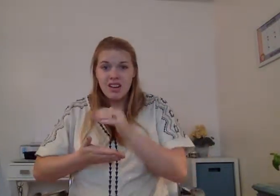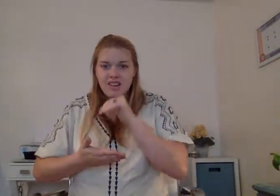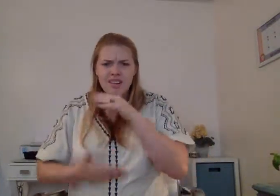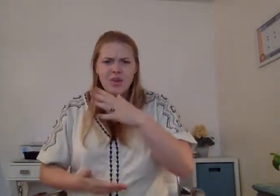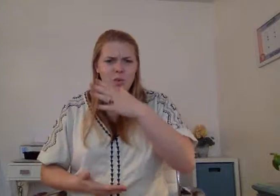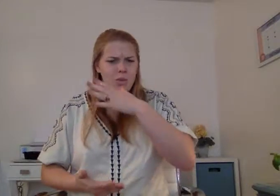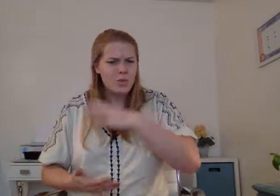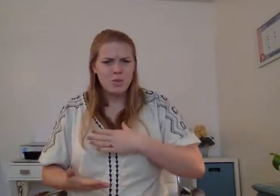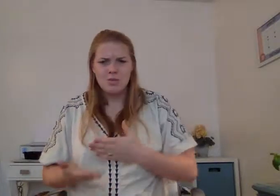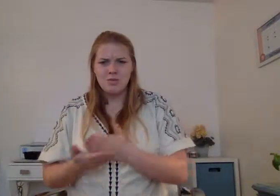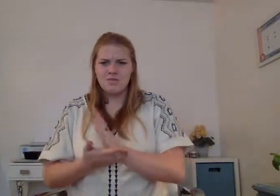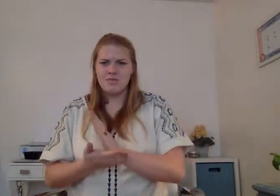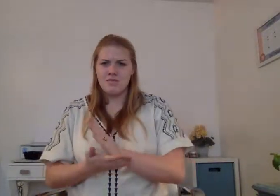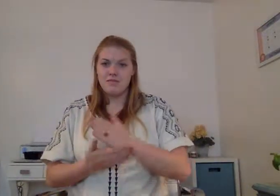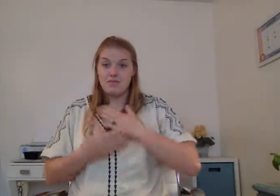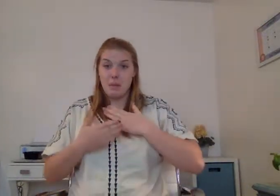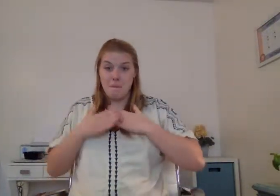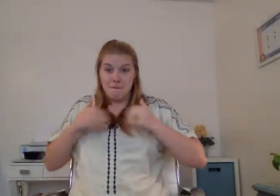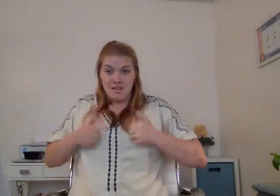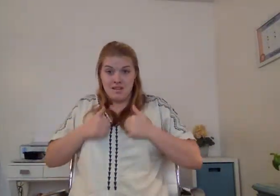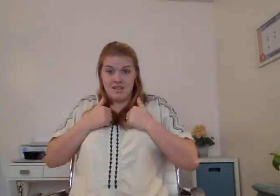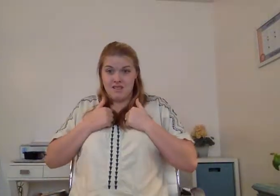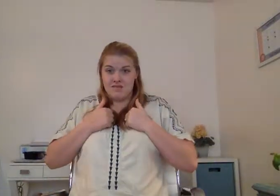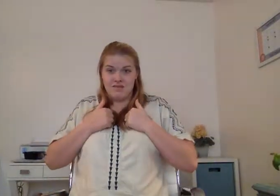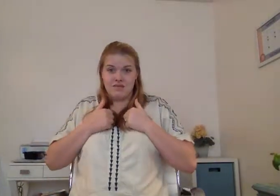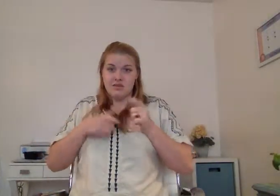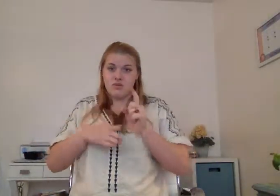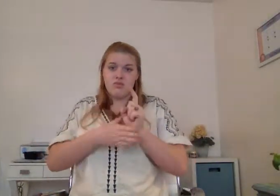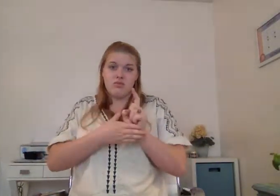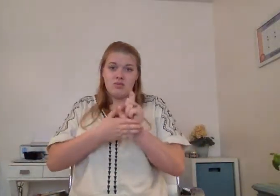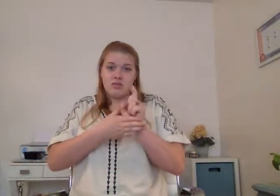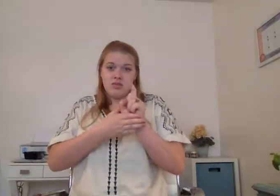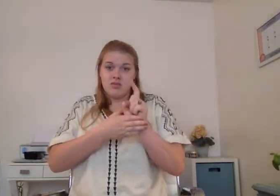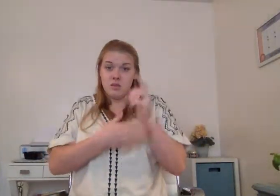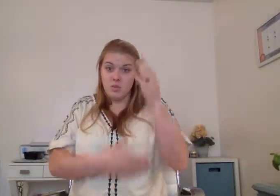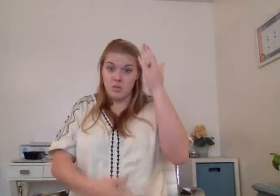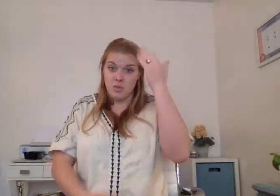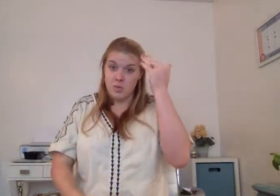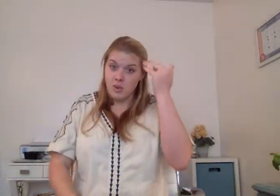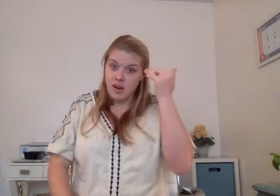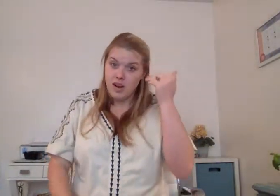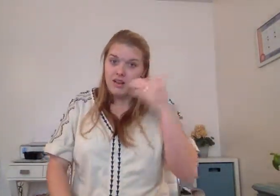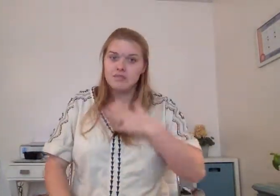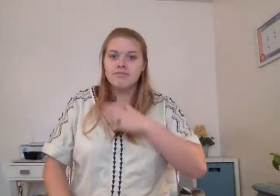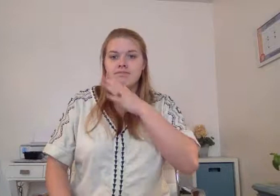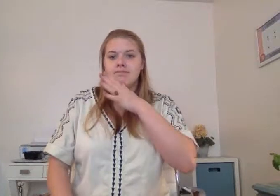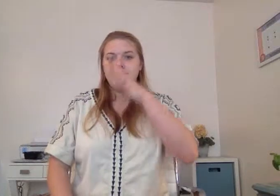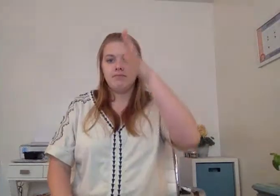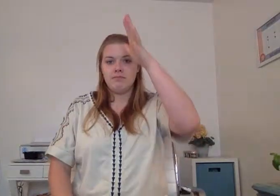life is a sheer privilege because my parents didn't love me less because I was born a